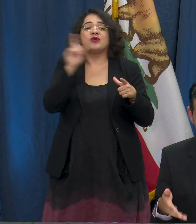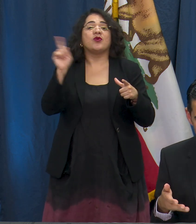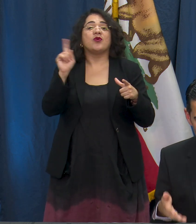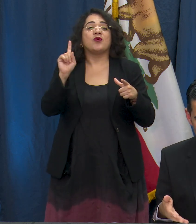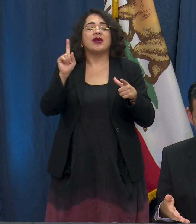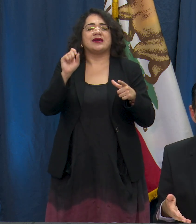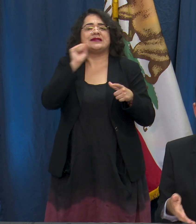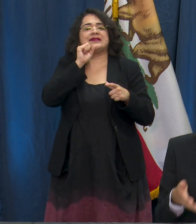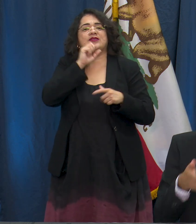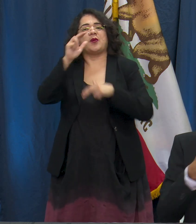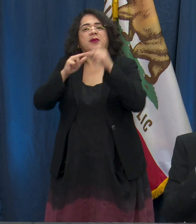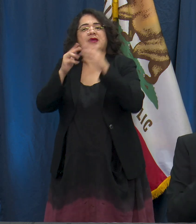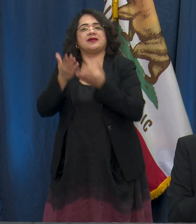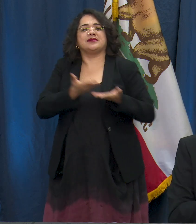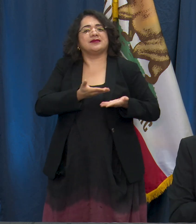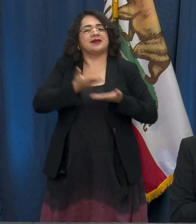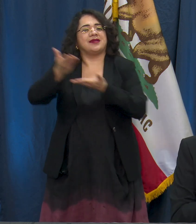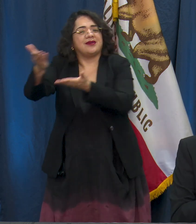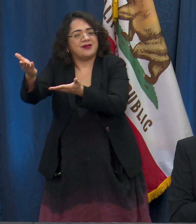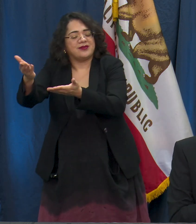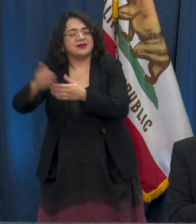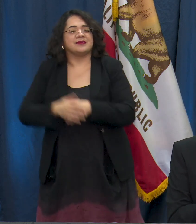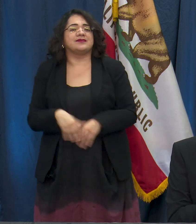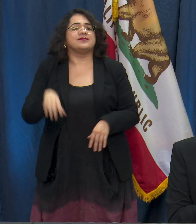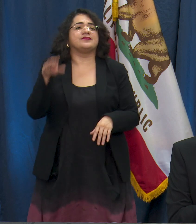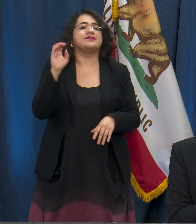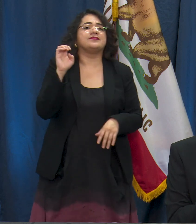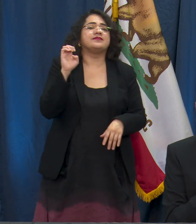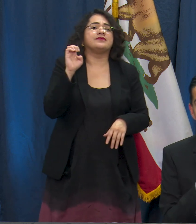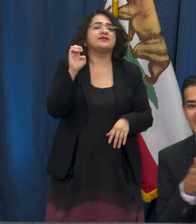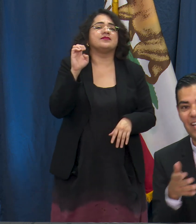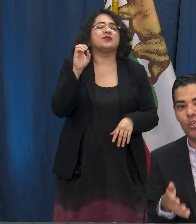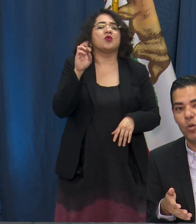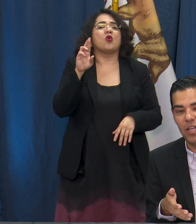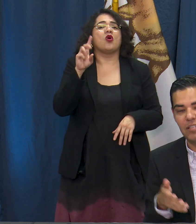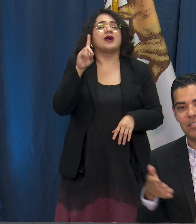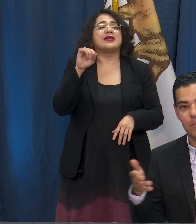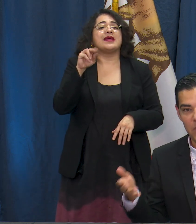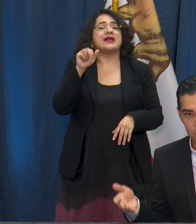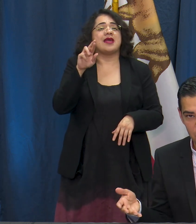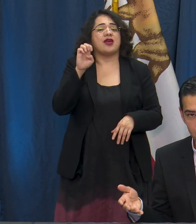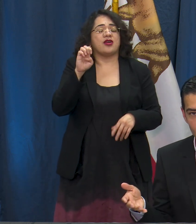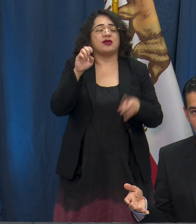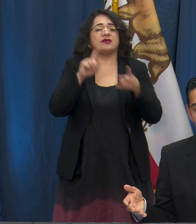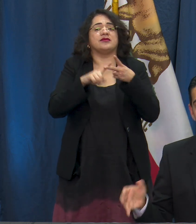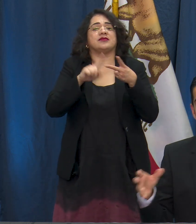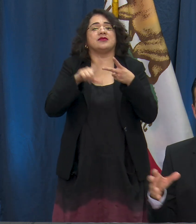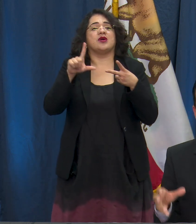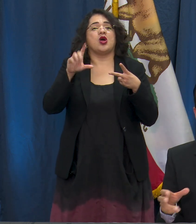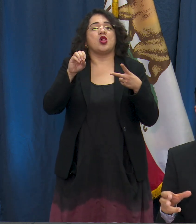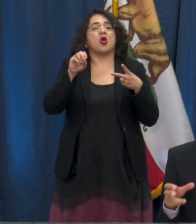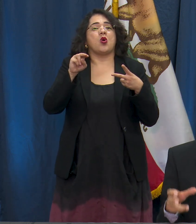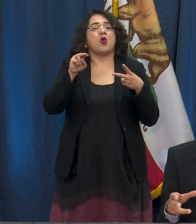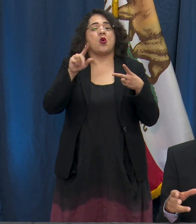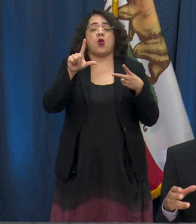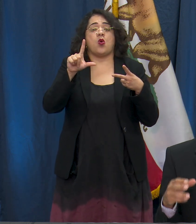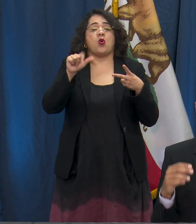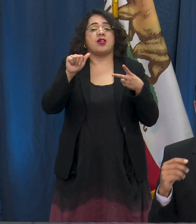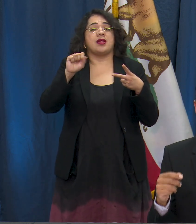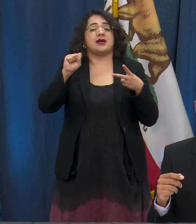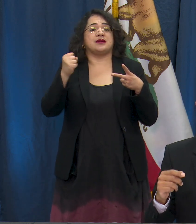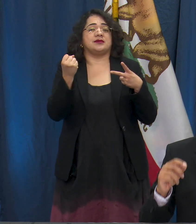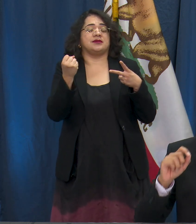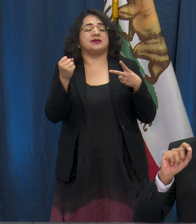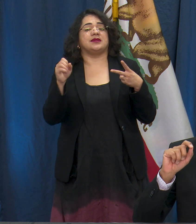to the amazing work of the Ordinaire, one of our restaurants downtown, and Lola's in Bixby Knolls. Those two restaurants